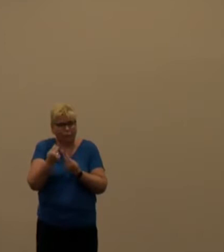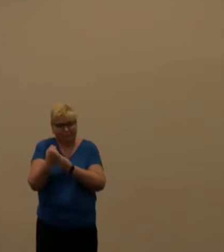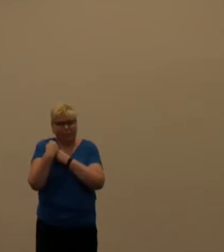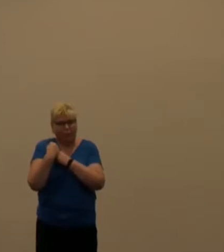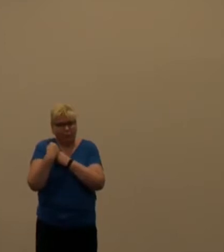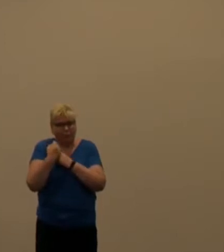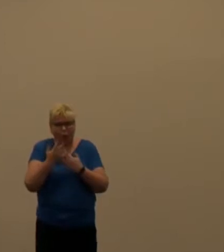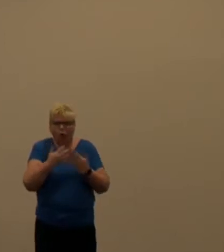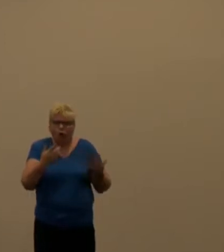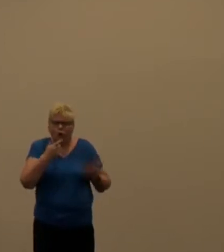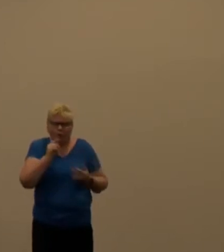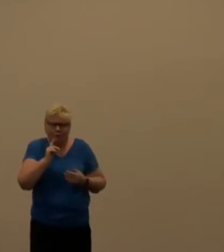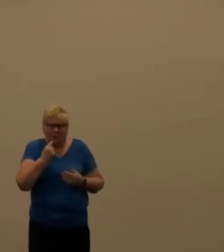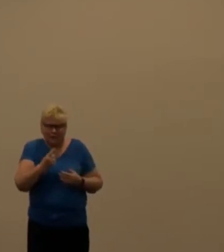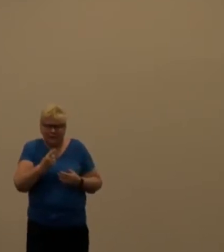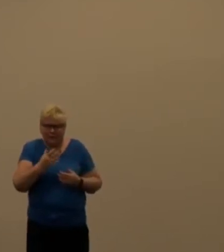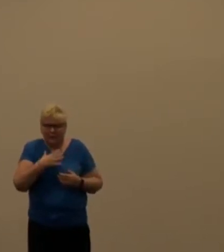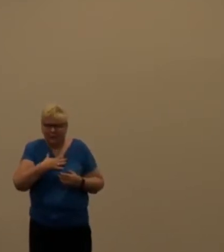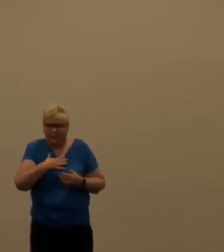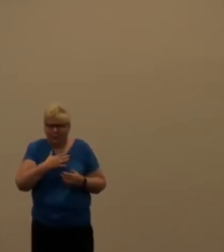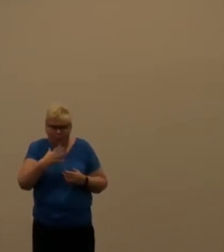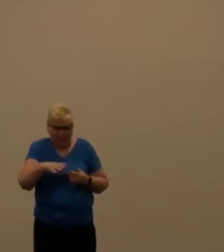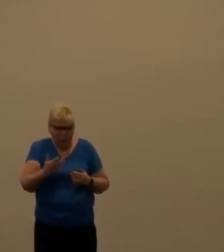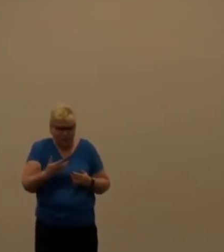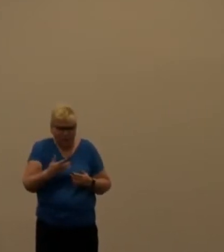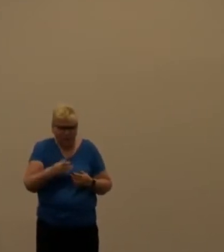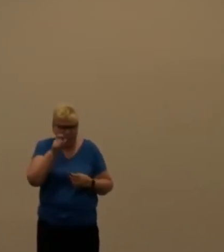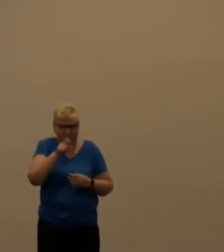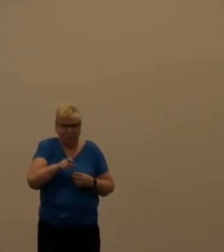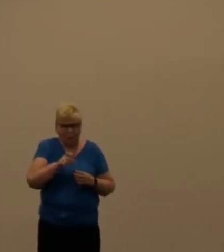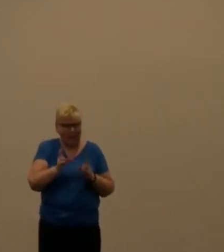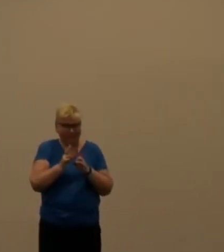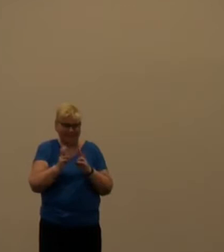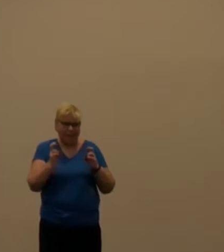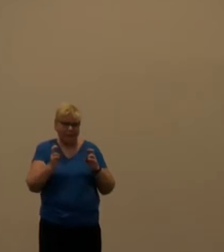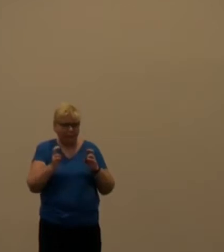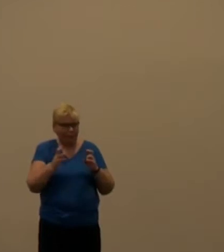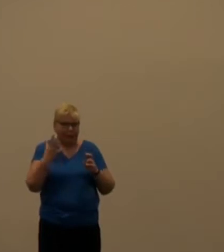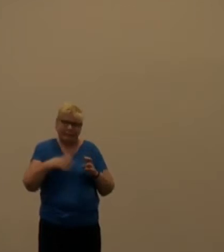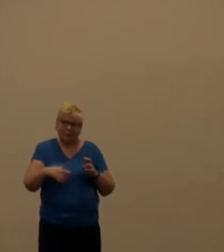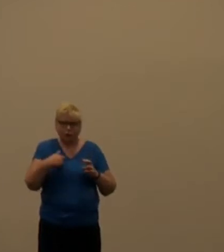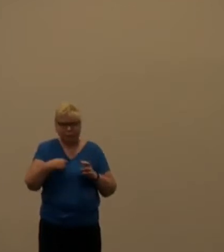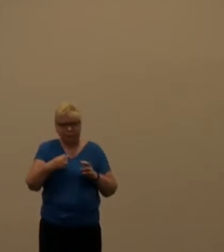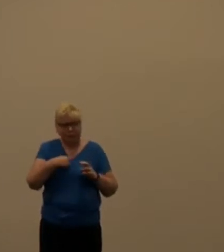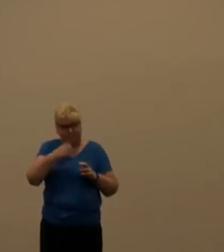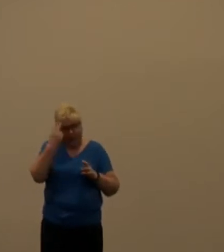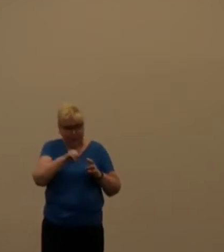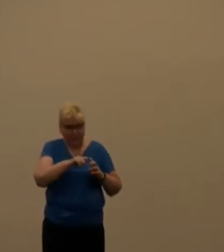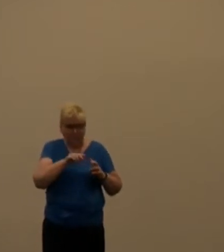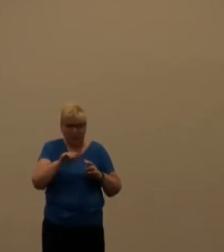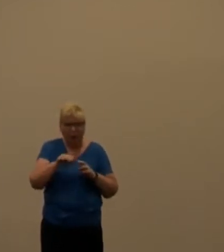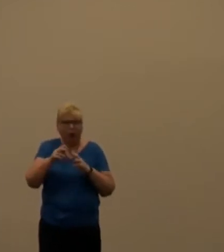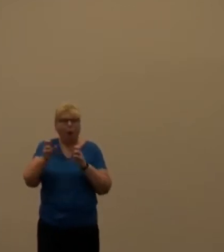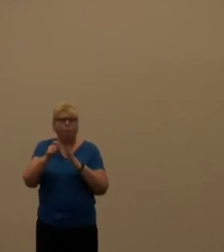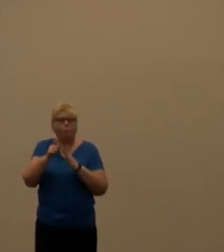I also hear a lot of people going very much up with the fact that we need to have a person with a title project manager. That doesn't mean they're better at it. They